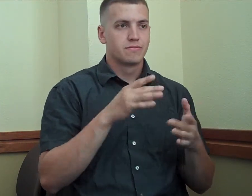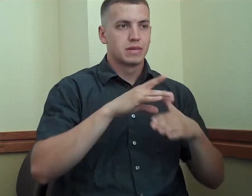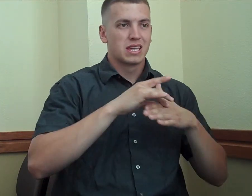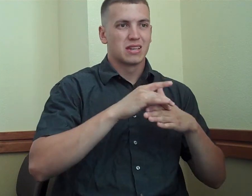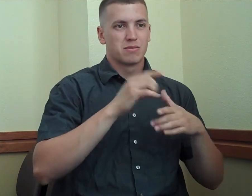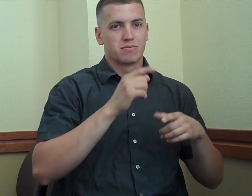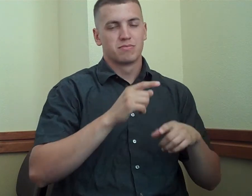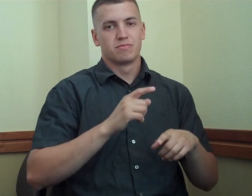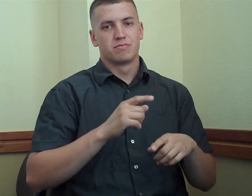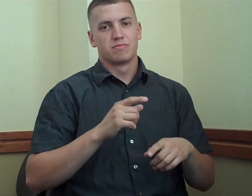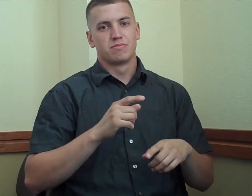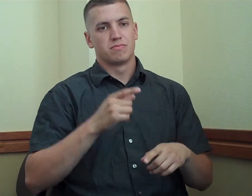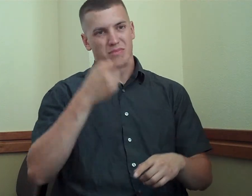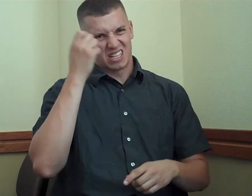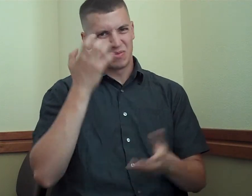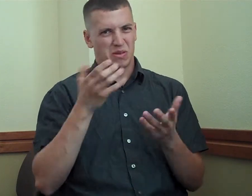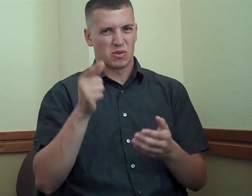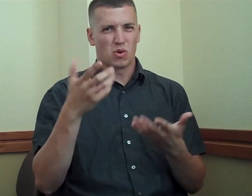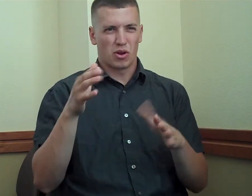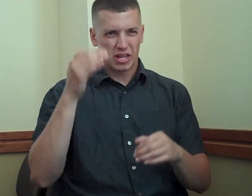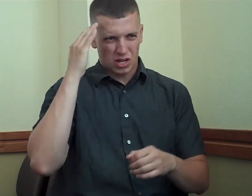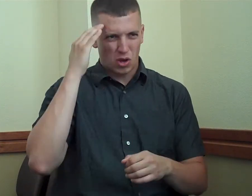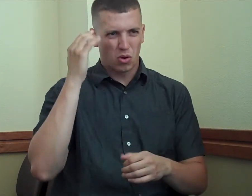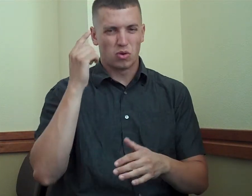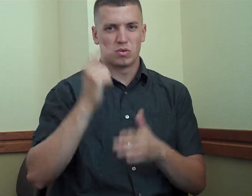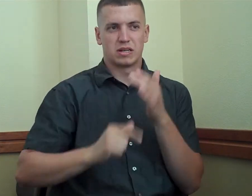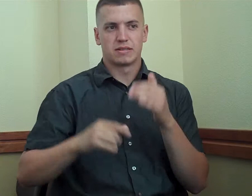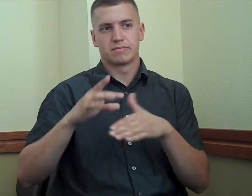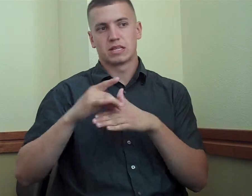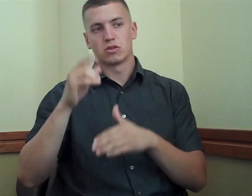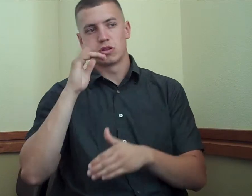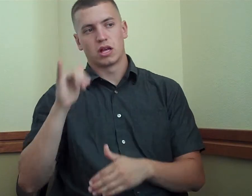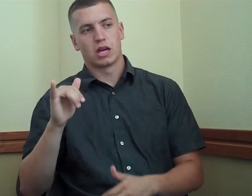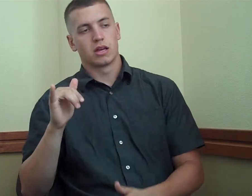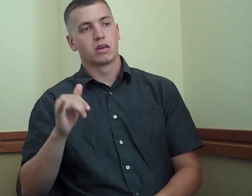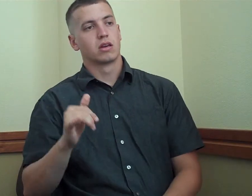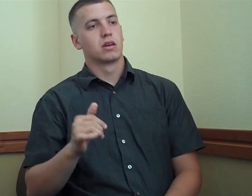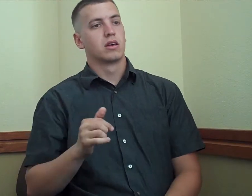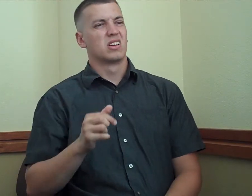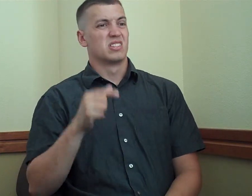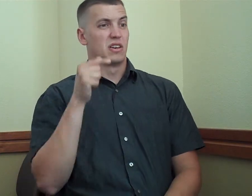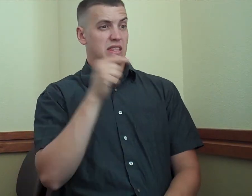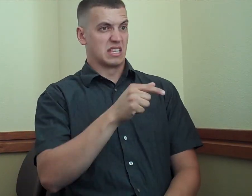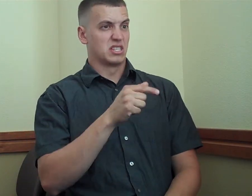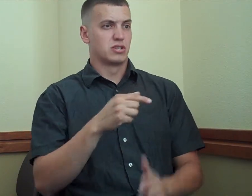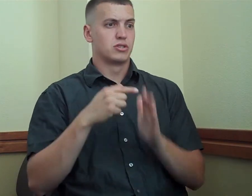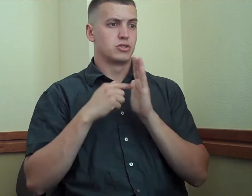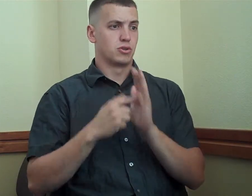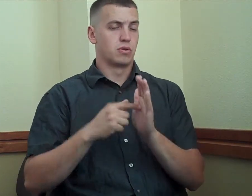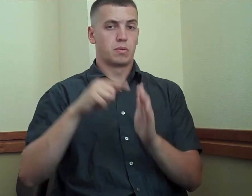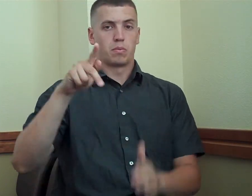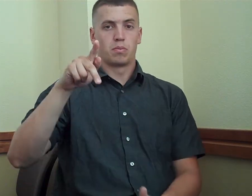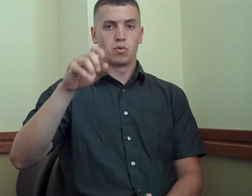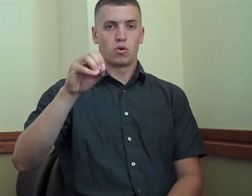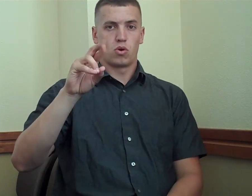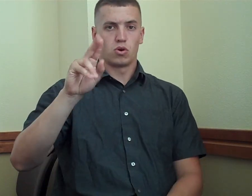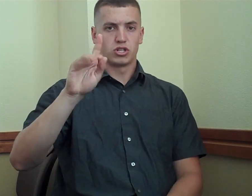are. But I didn't want you to miss out on this one, because this, well, it's called portion controlled meat cuts, and this is actually sold